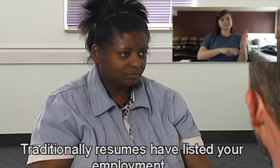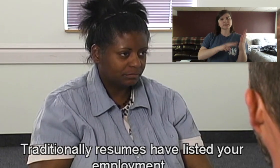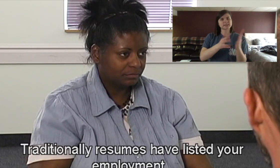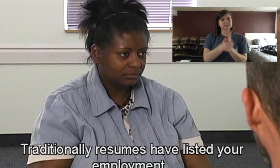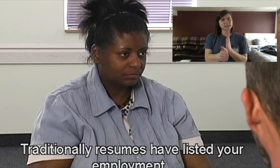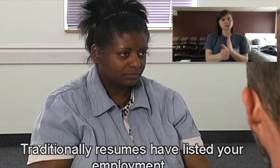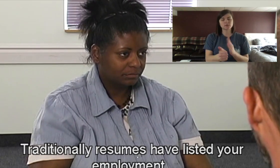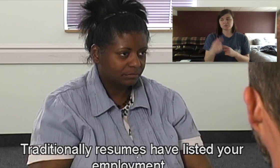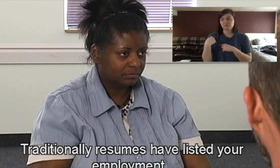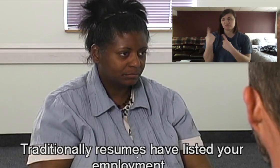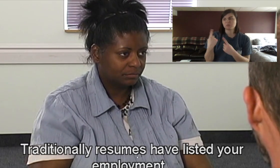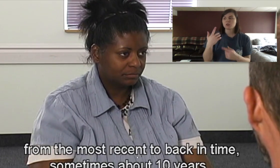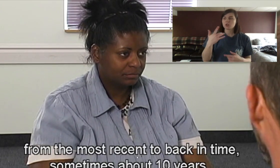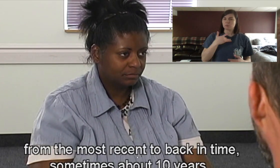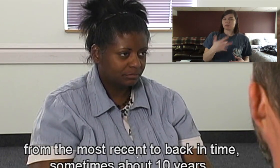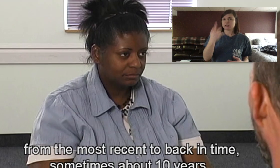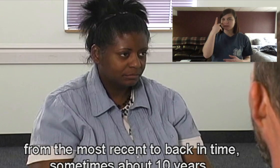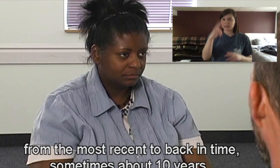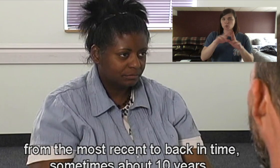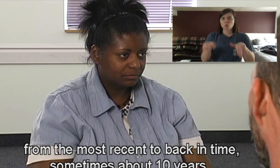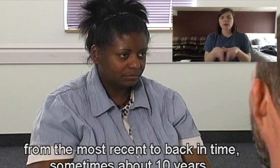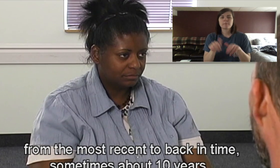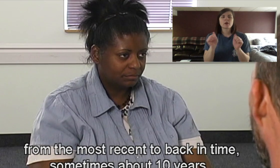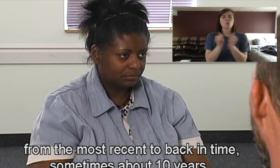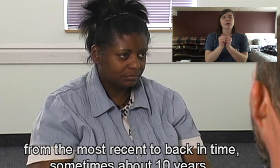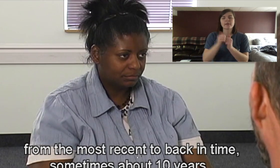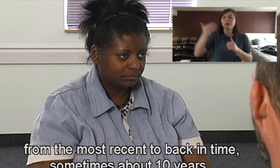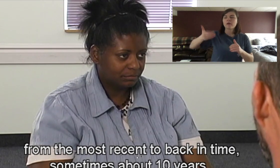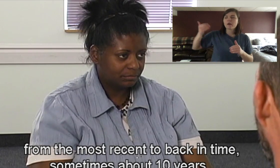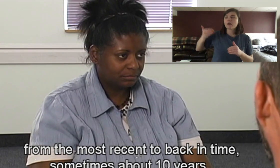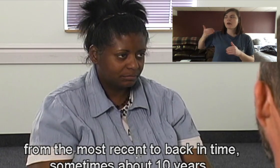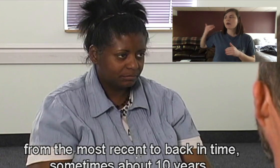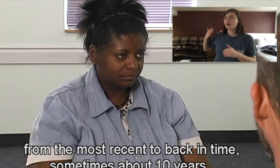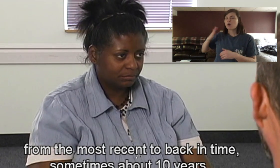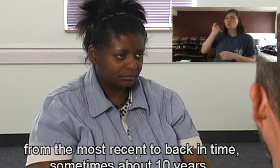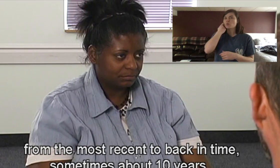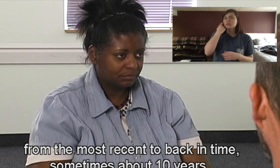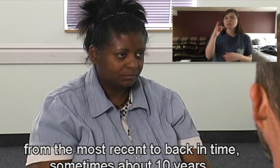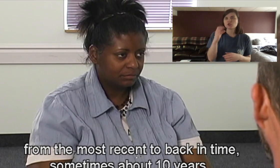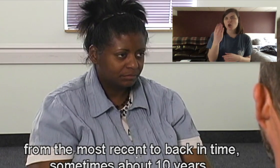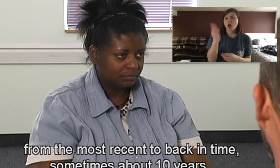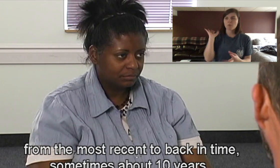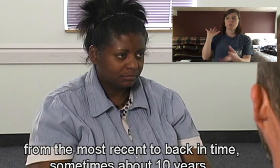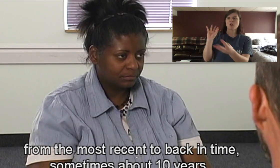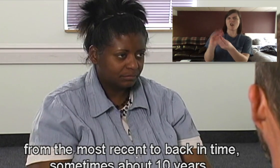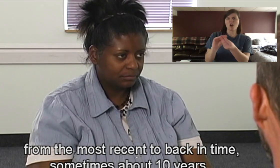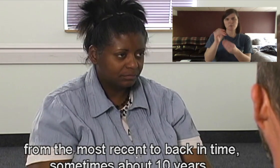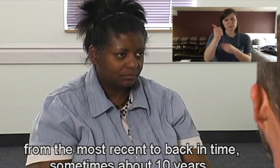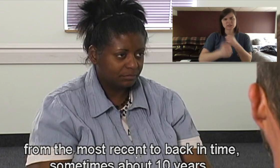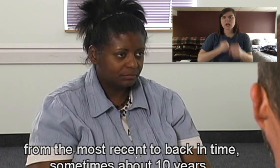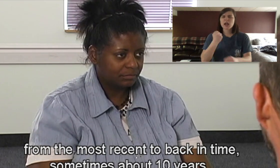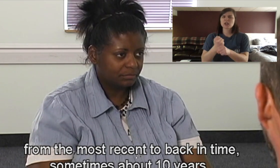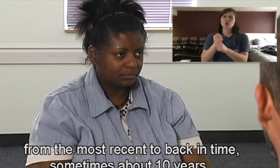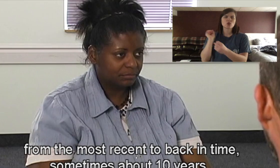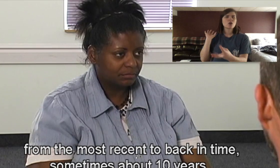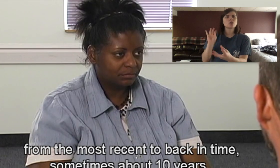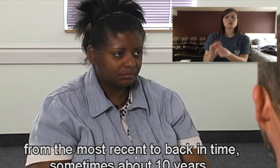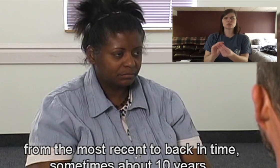Traditionally, resumes have listed your employment from the most recent back in